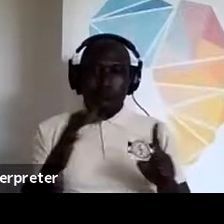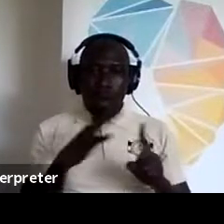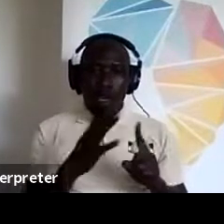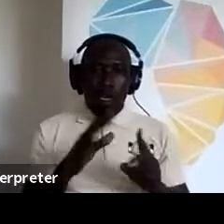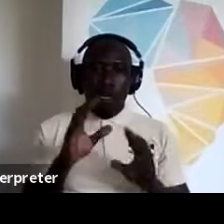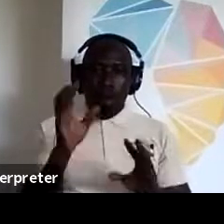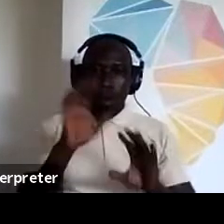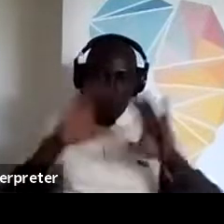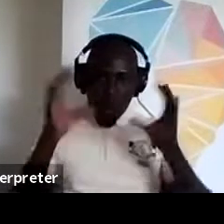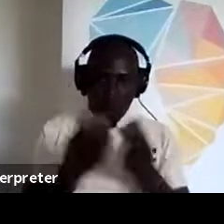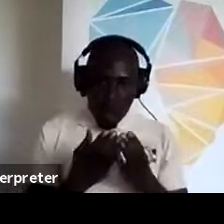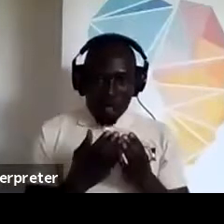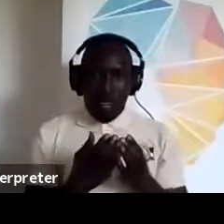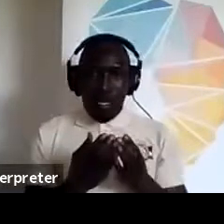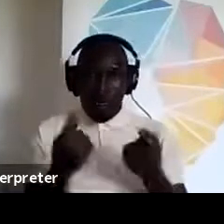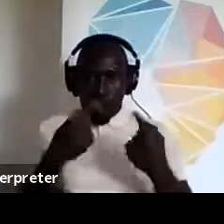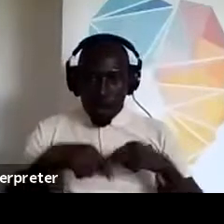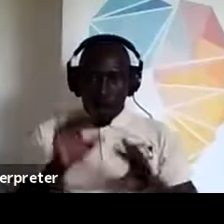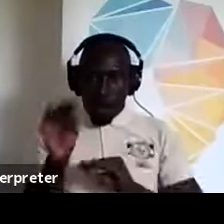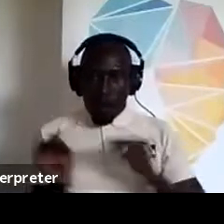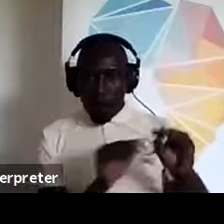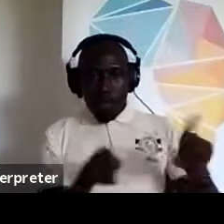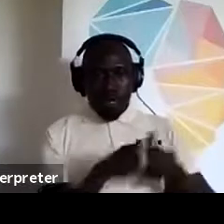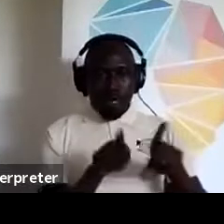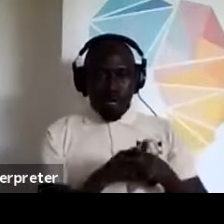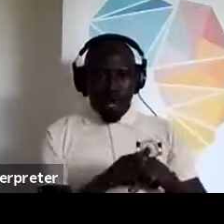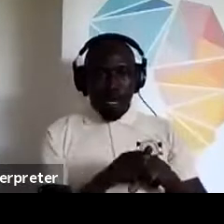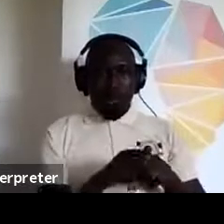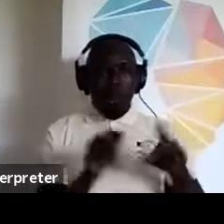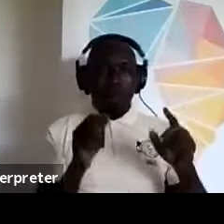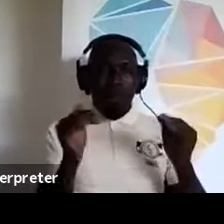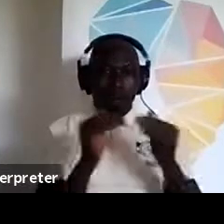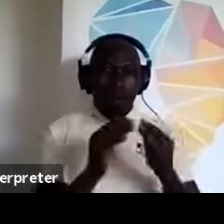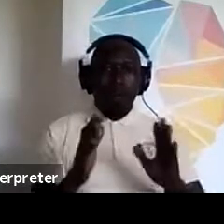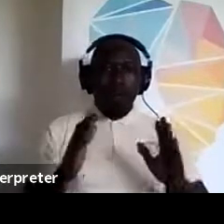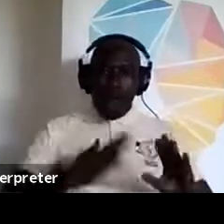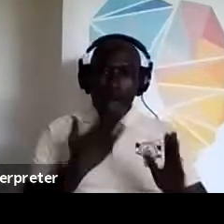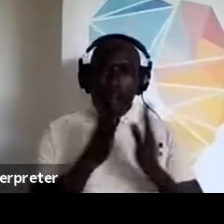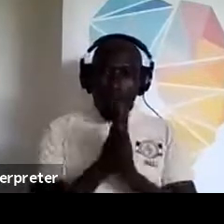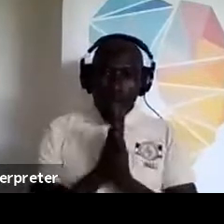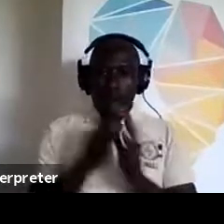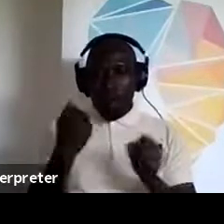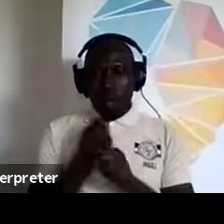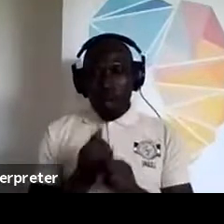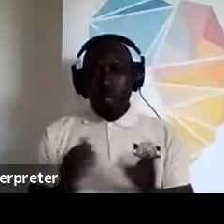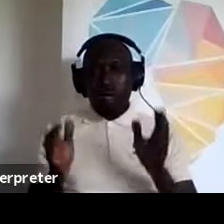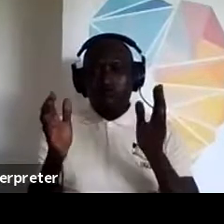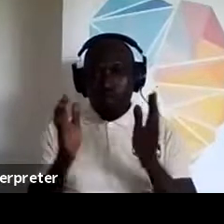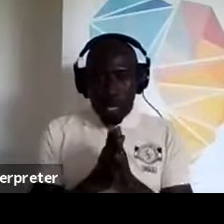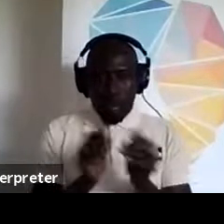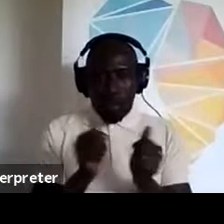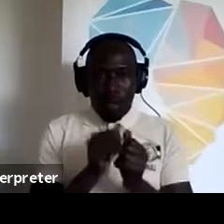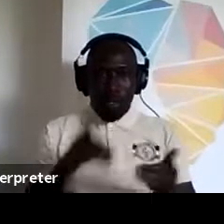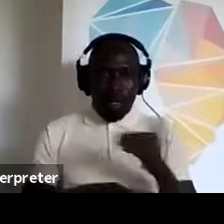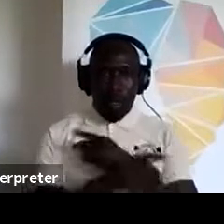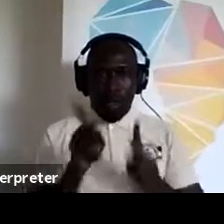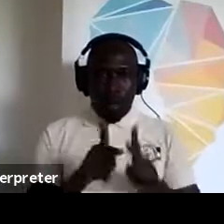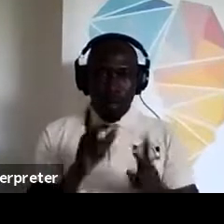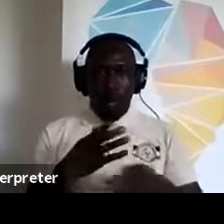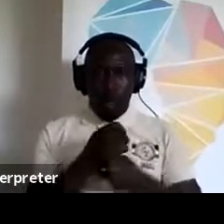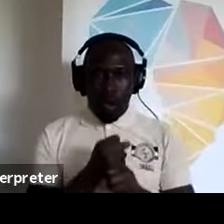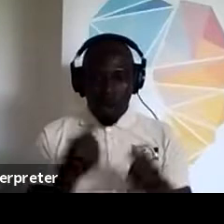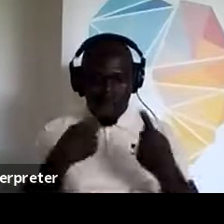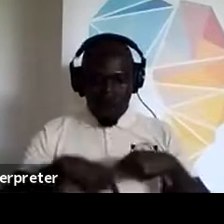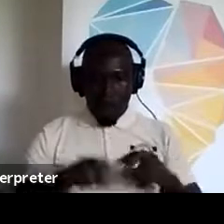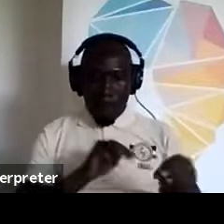moving towards that level. So my prayer is that working together with the disabled people's organizations, we shall be able to come up